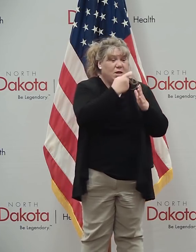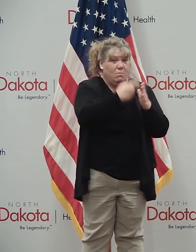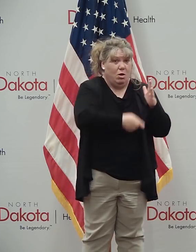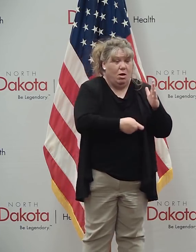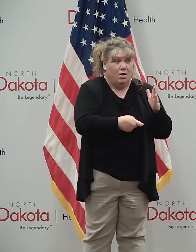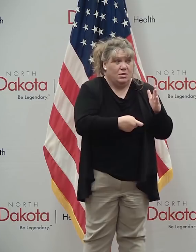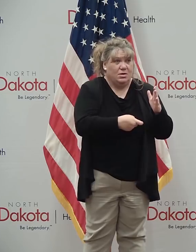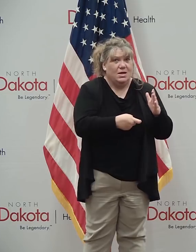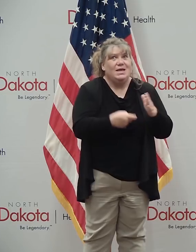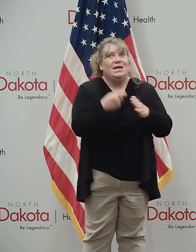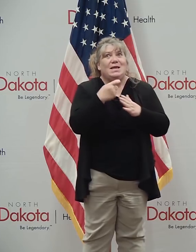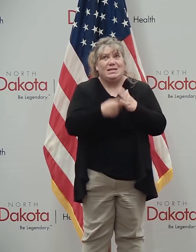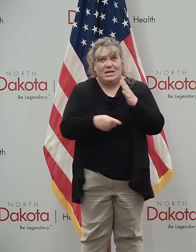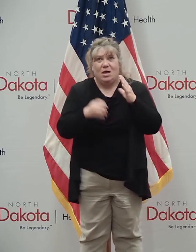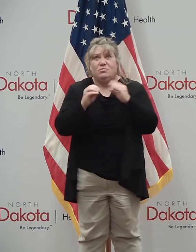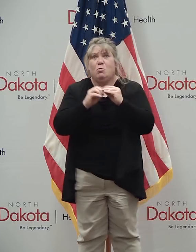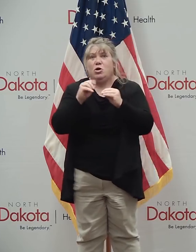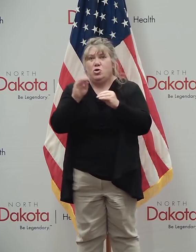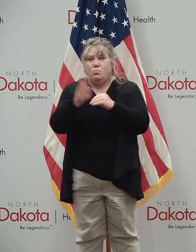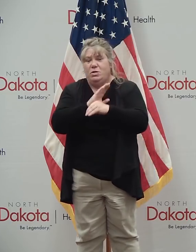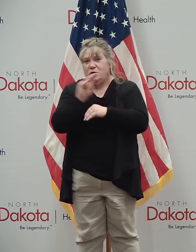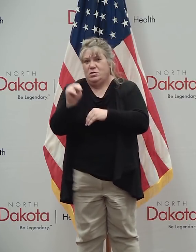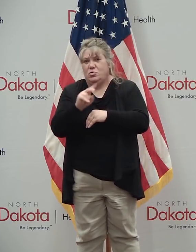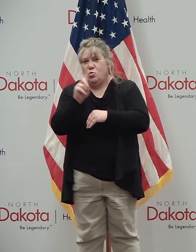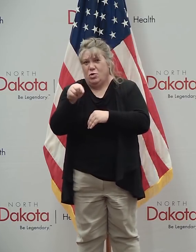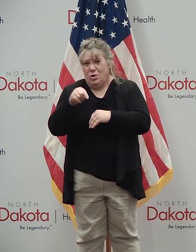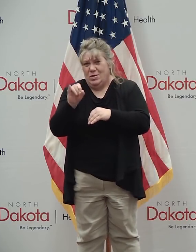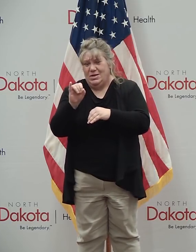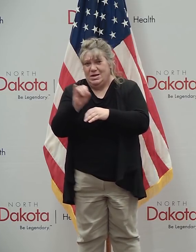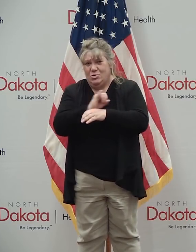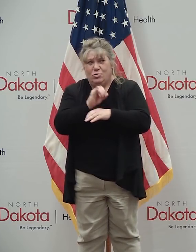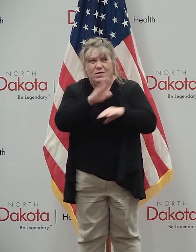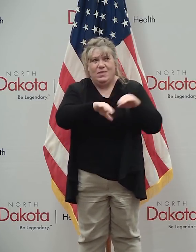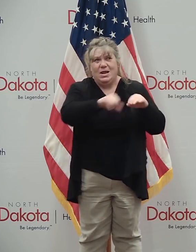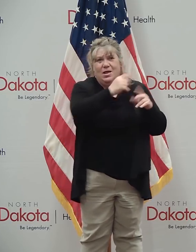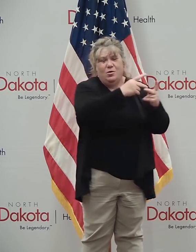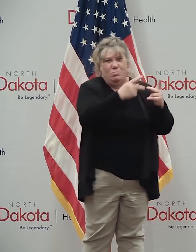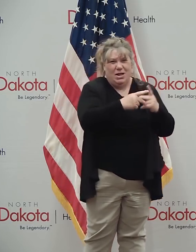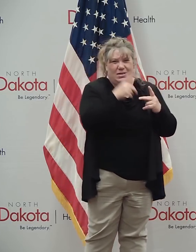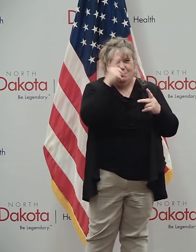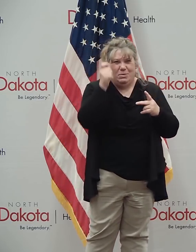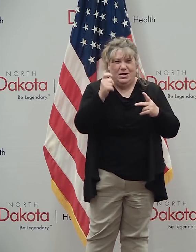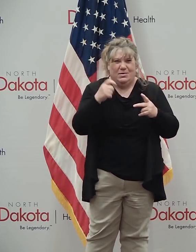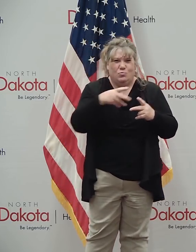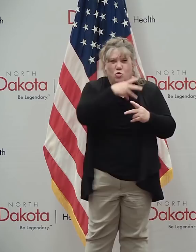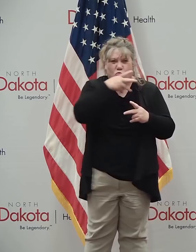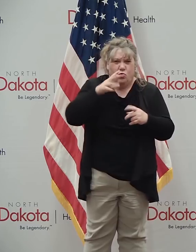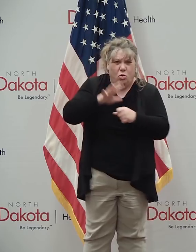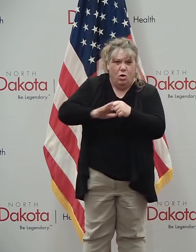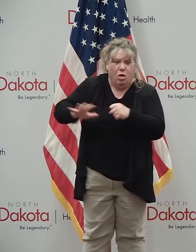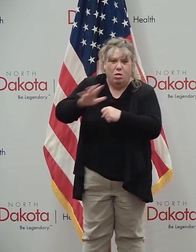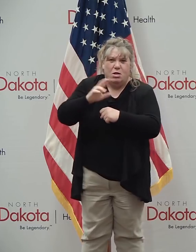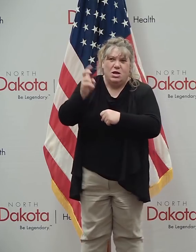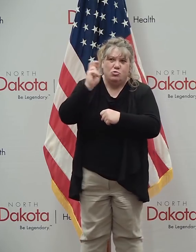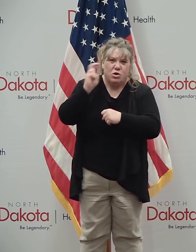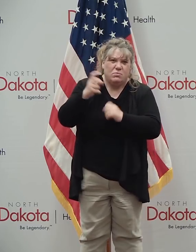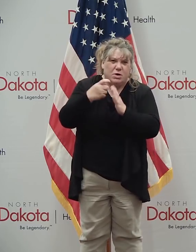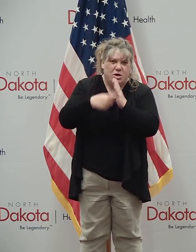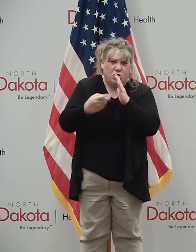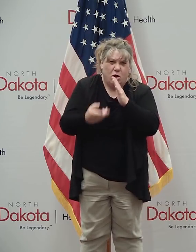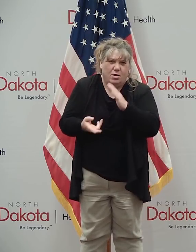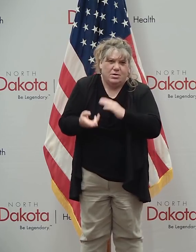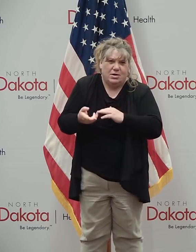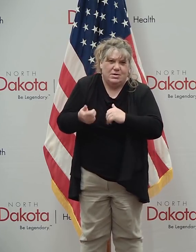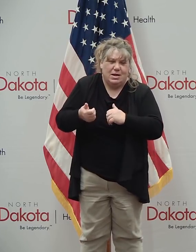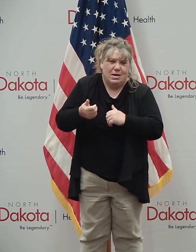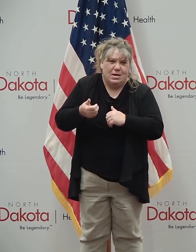it costs more to do business in North Dakota in this industry than it does other places due to distance to market. So transportation costs is higher.